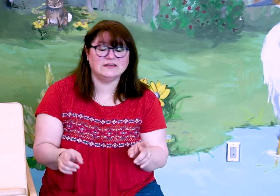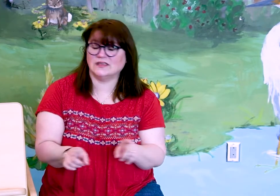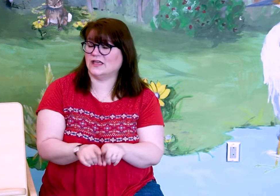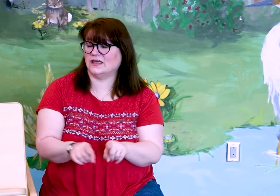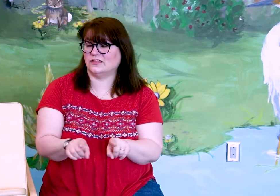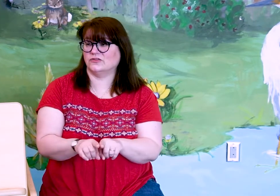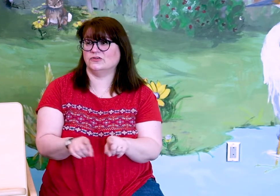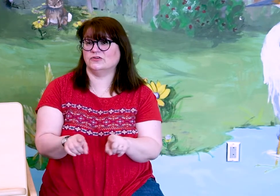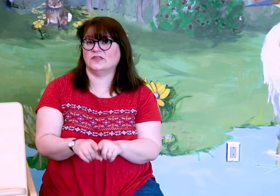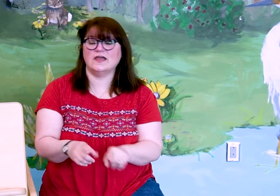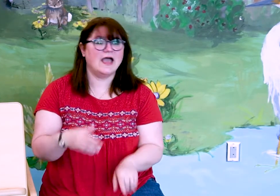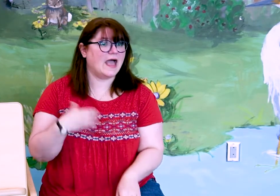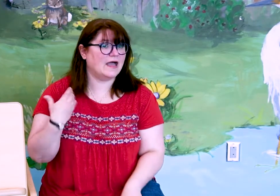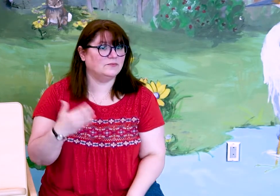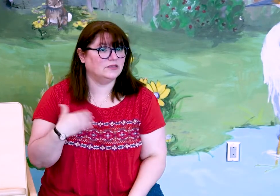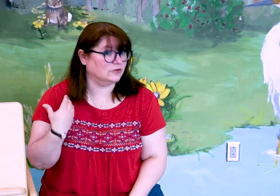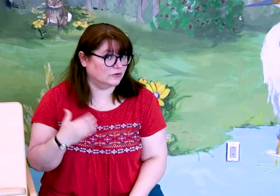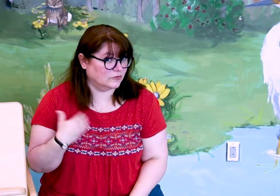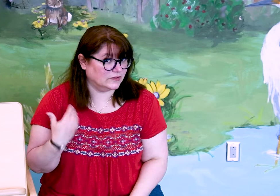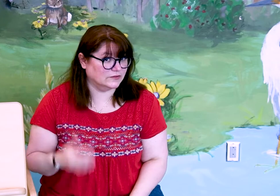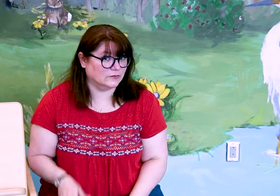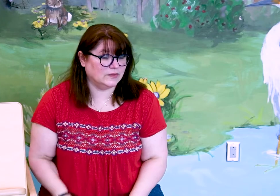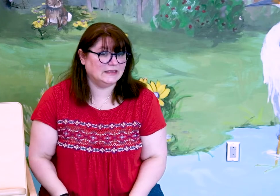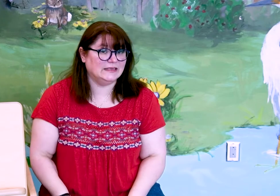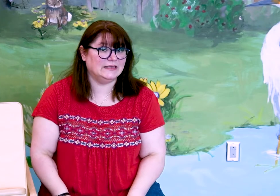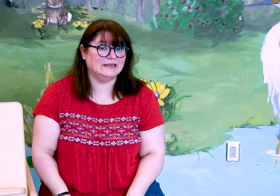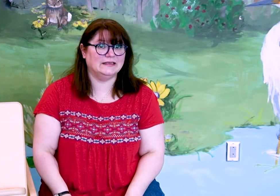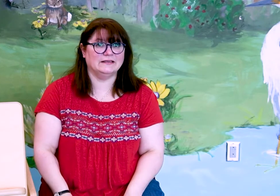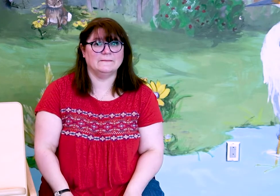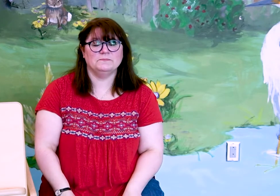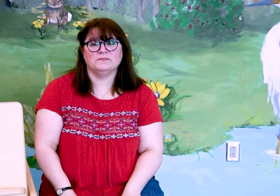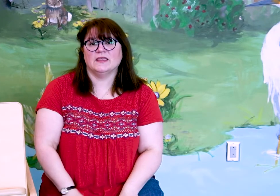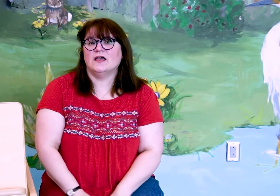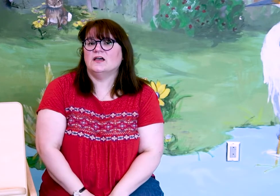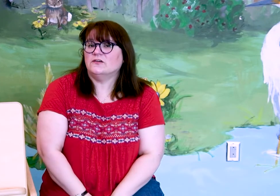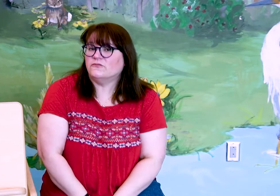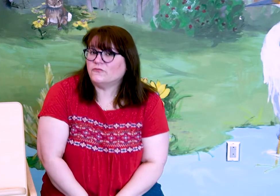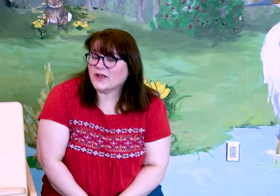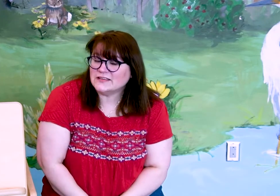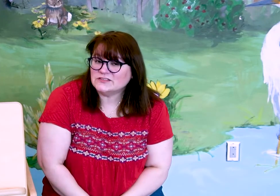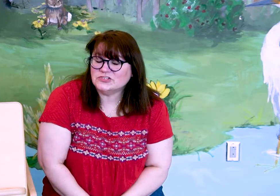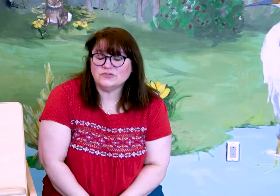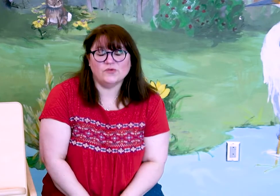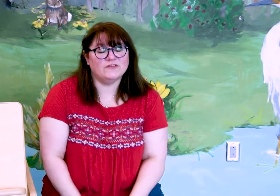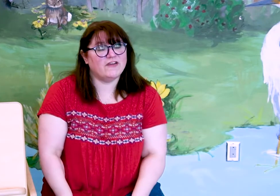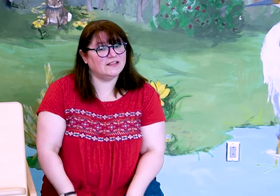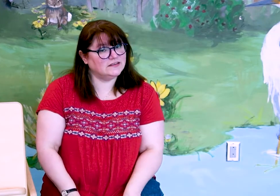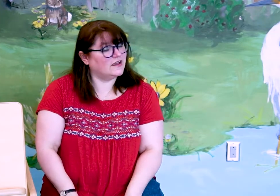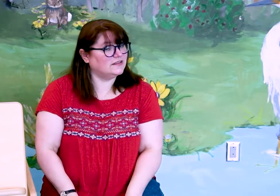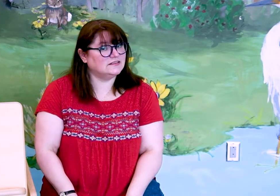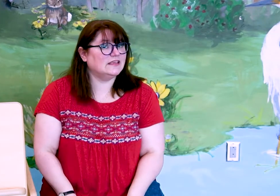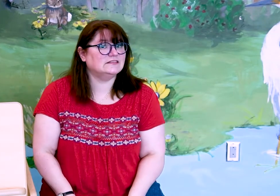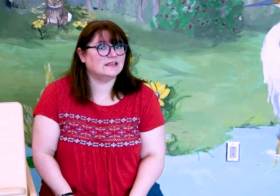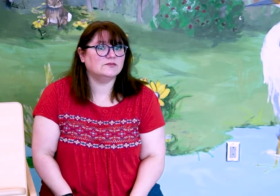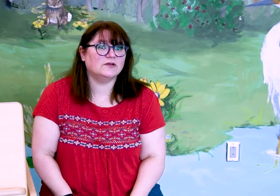together the happier we'll be. Friends do know what Valentine's Day celebrates?